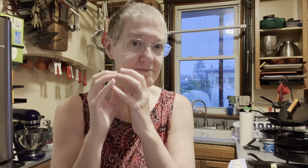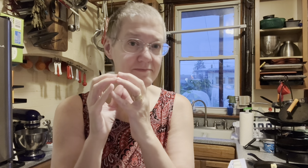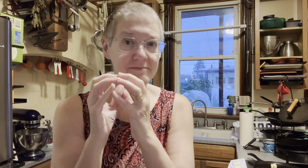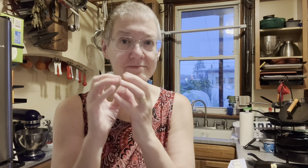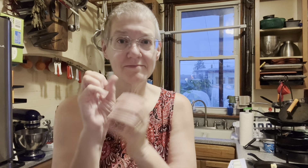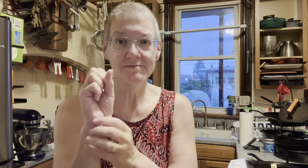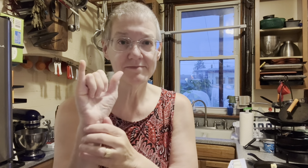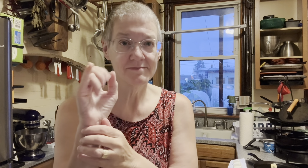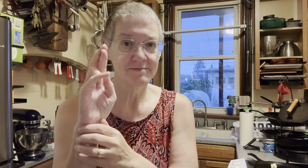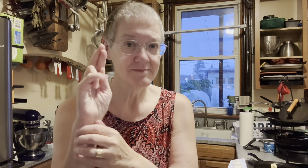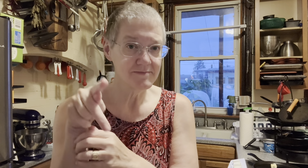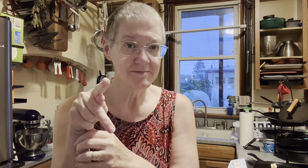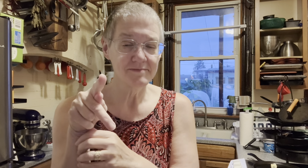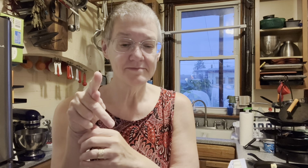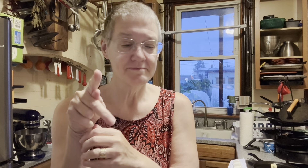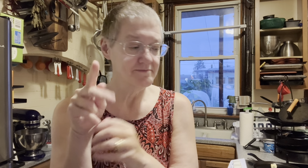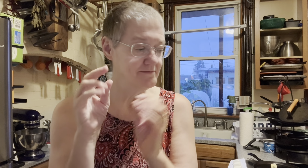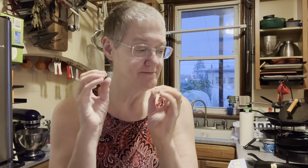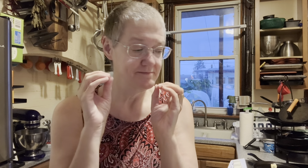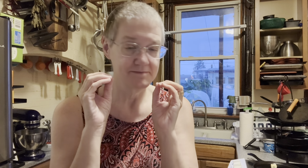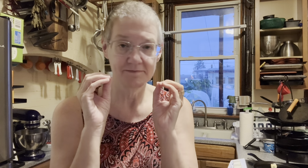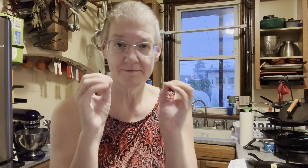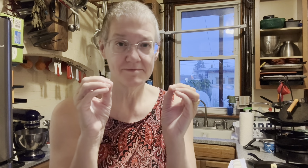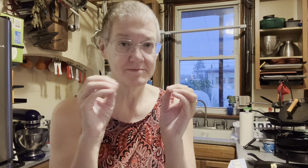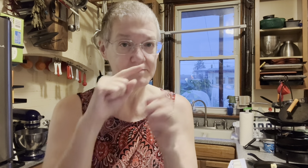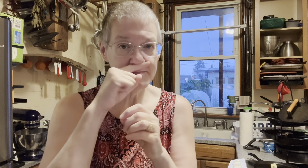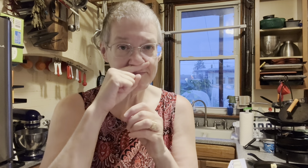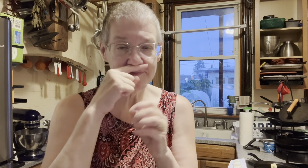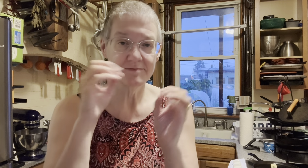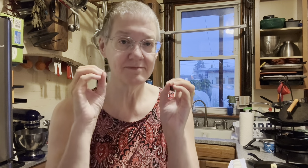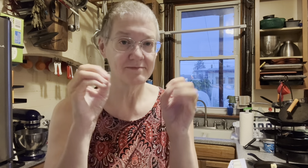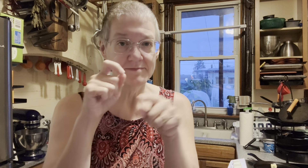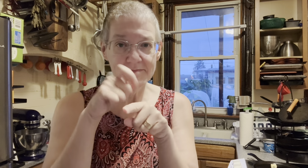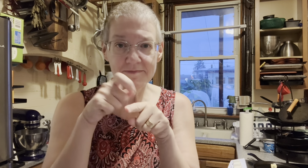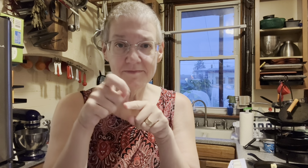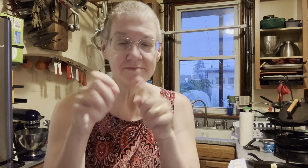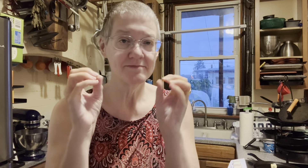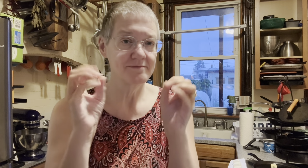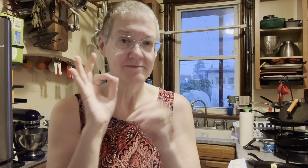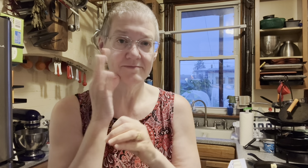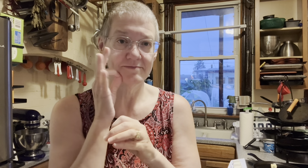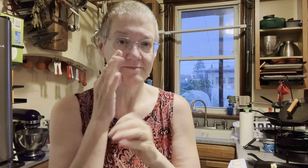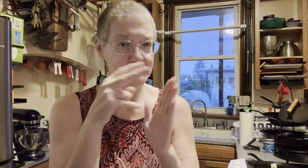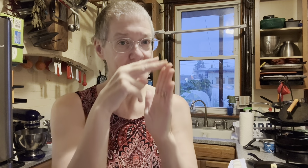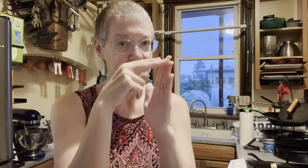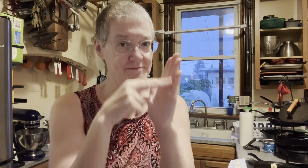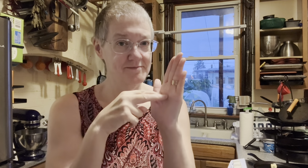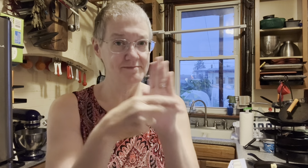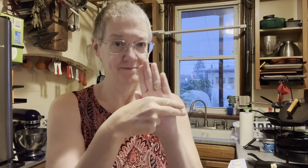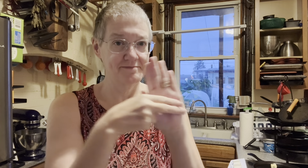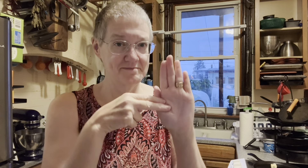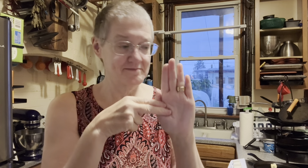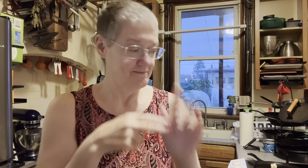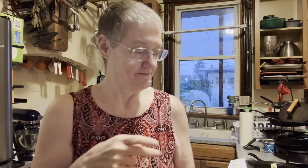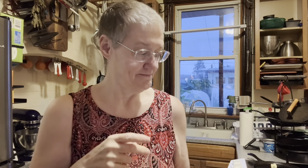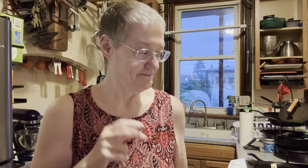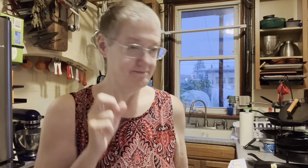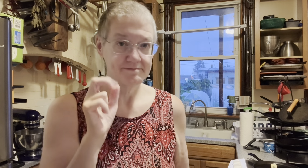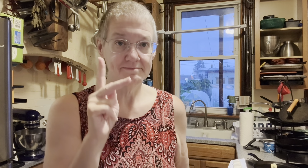added sugar, coconut syrup, honey, corn, beans, fruit. Read the